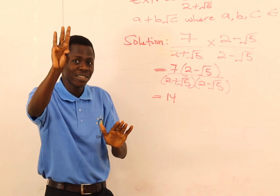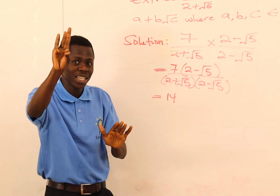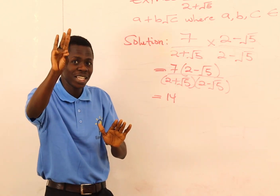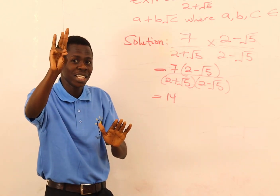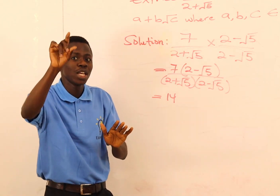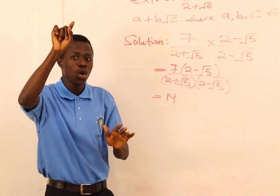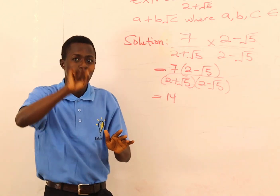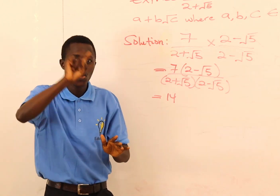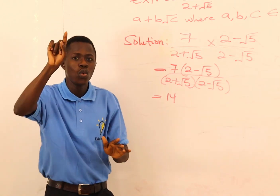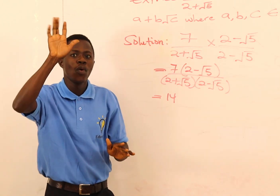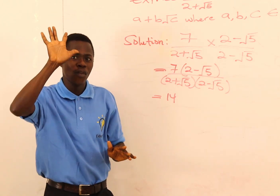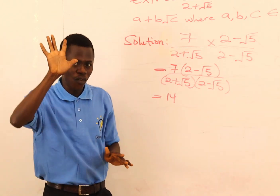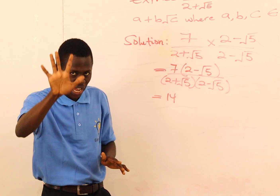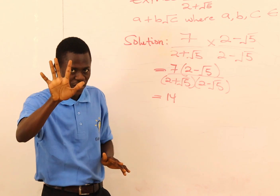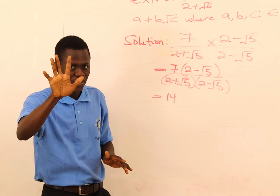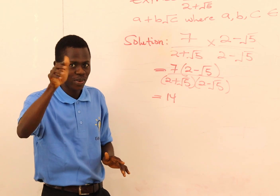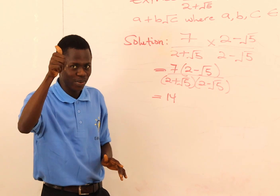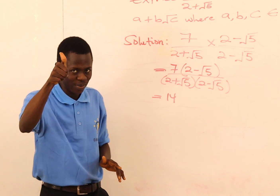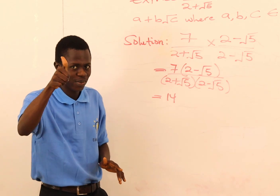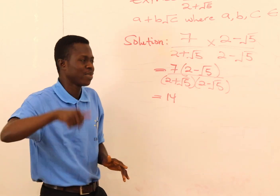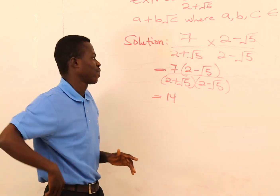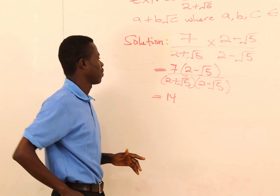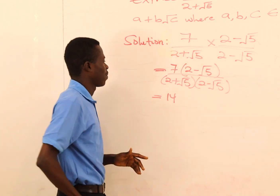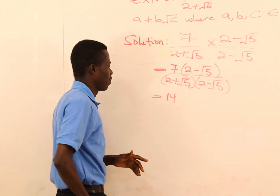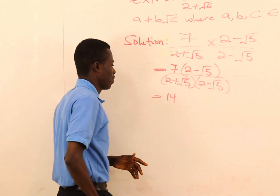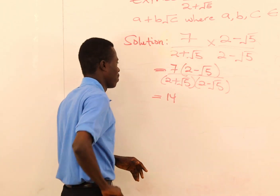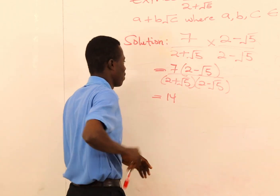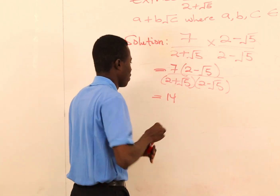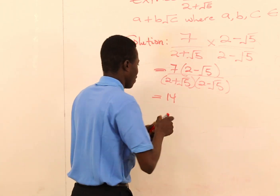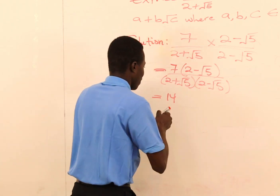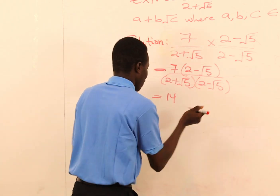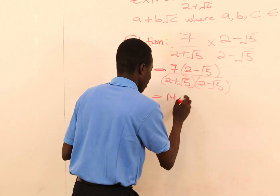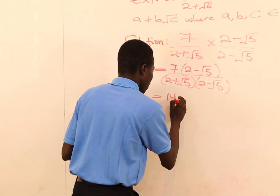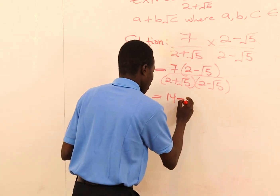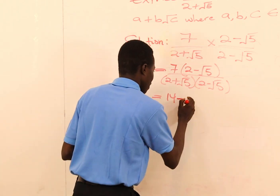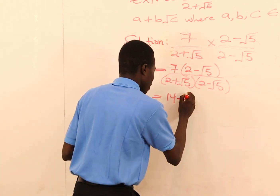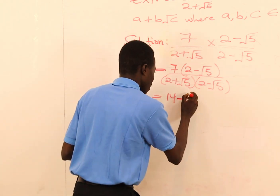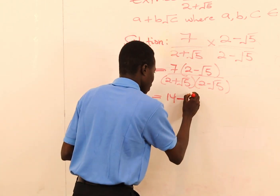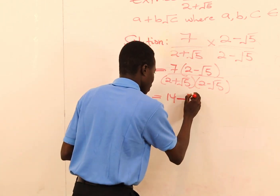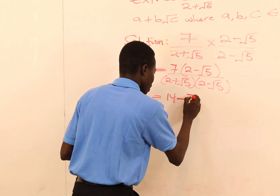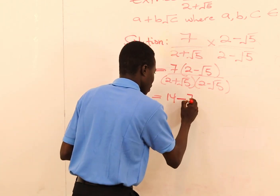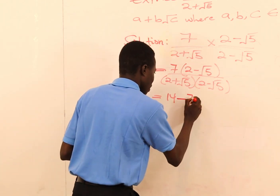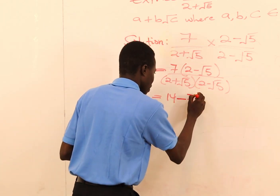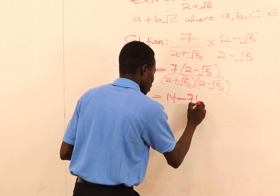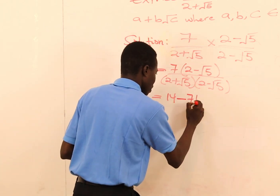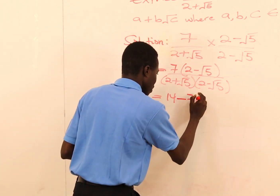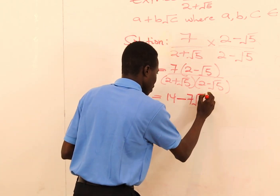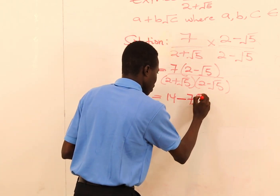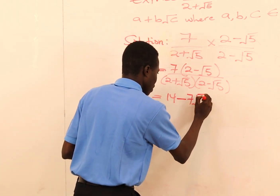And then what would the answer be? Remember that the number outside the square root sign is minus 1. Multiplying 7